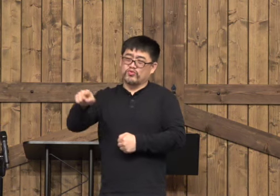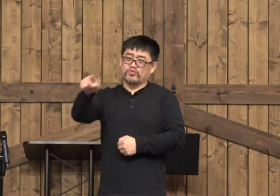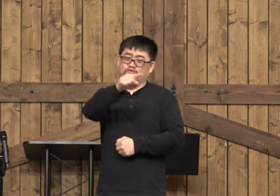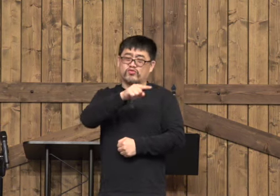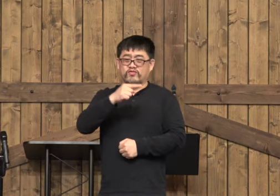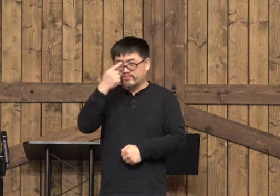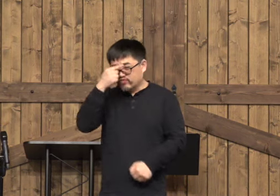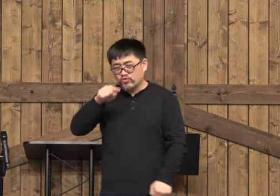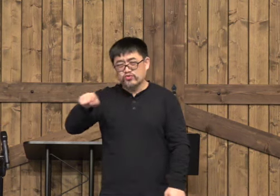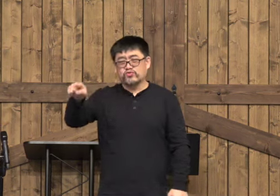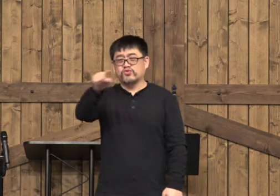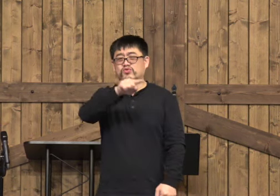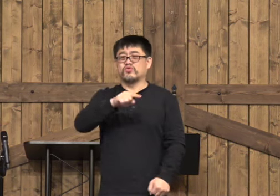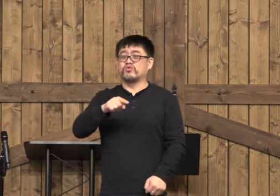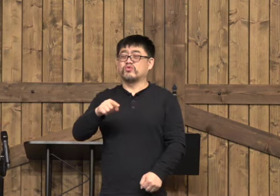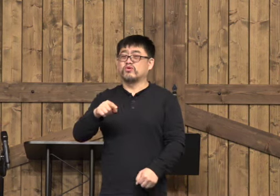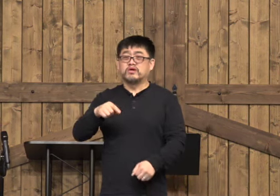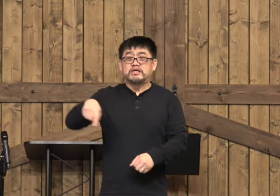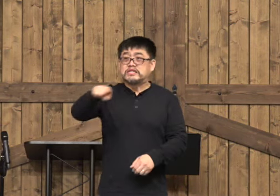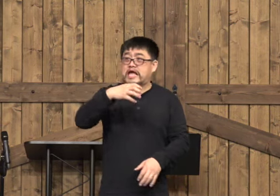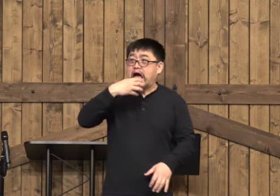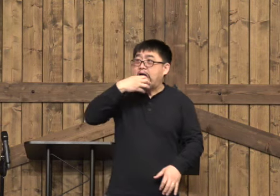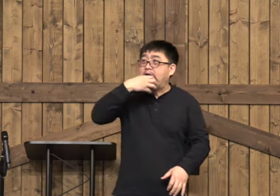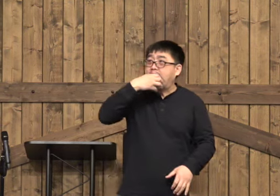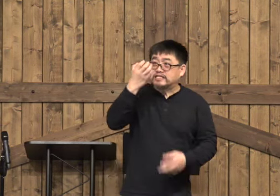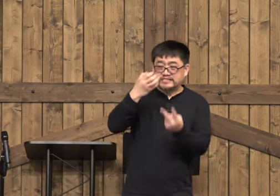But forgiving sins is only something God can do.